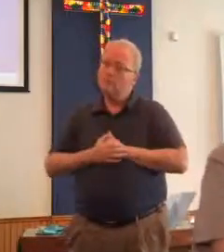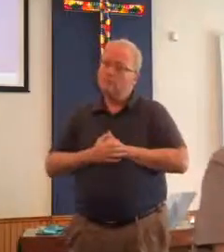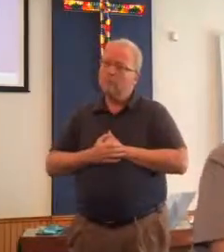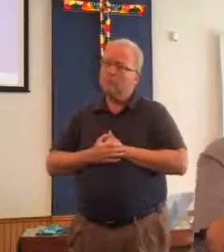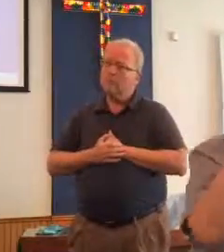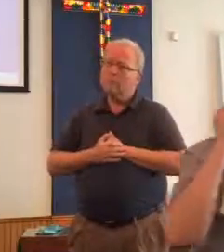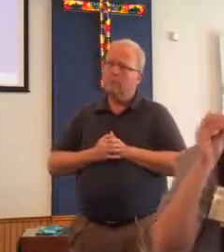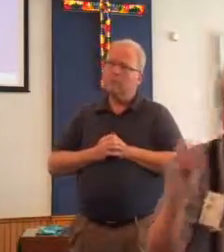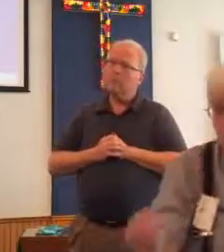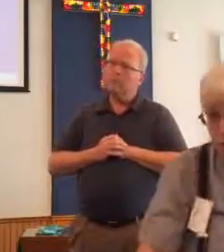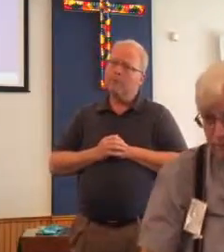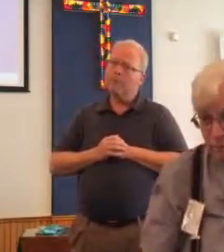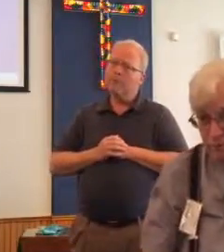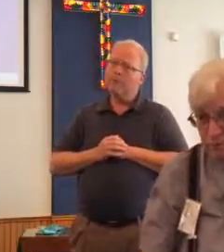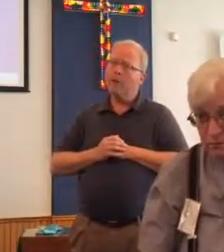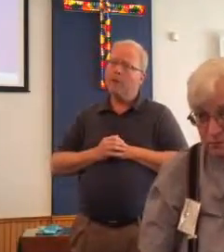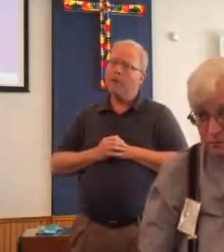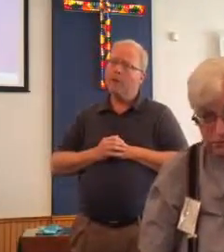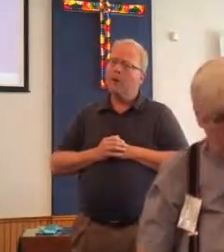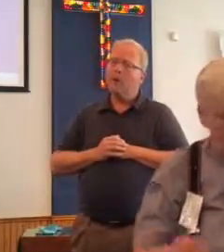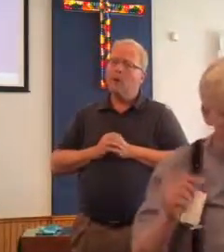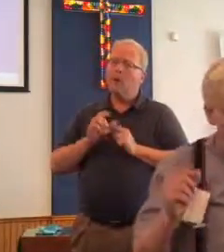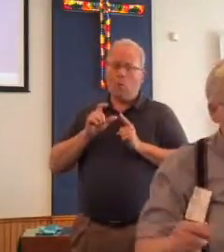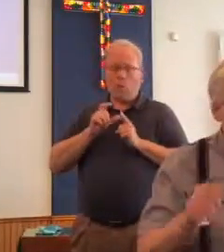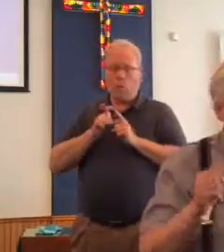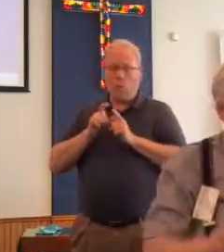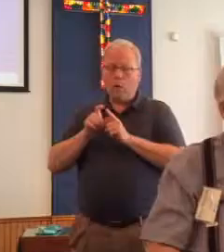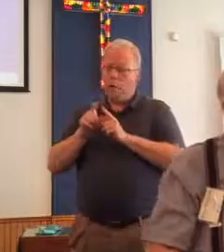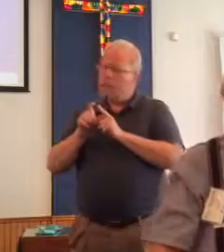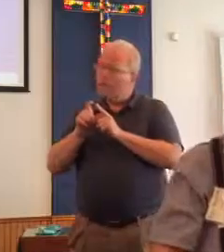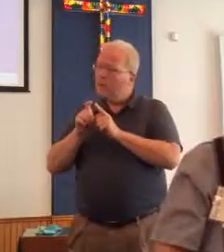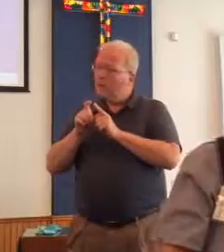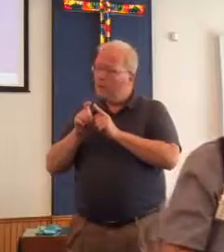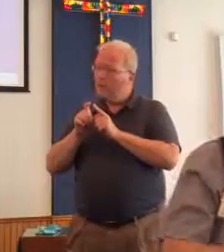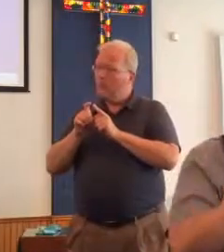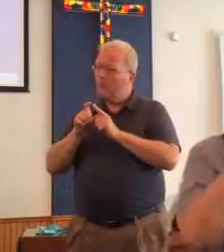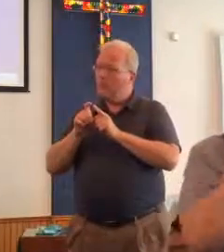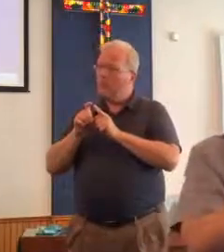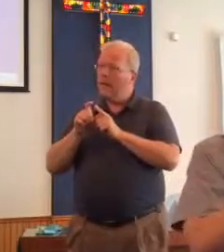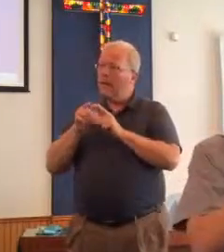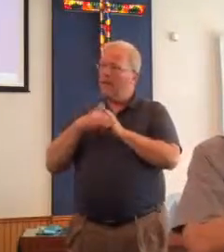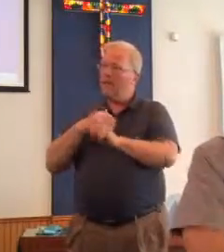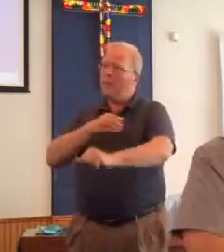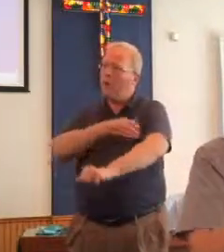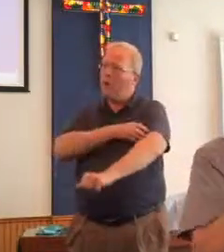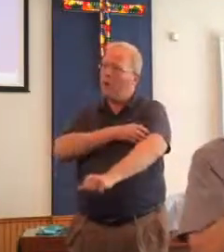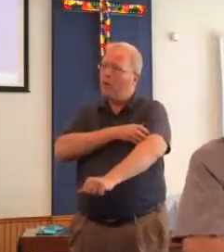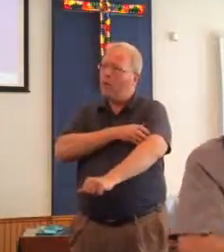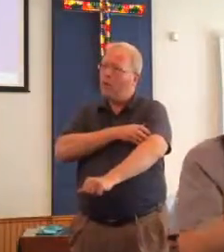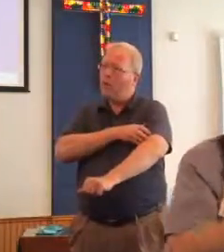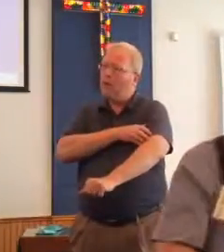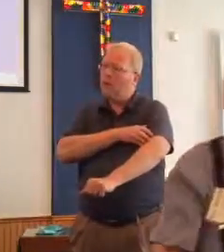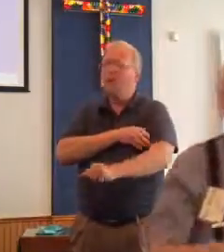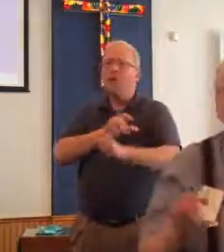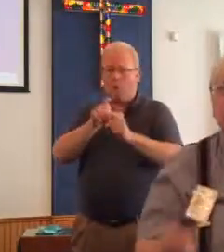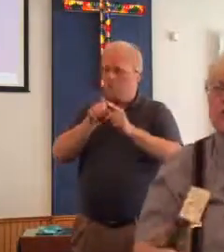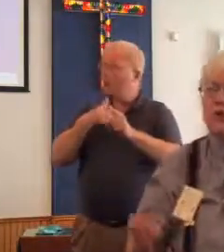words are powerful. Words are powerful. And we need to think about what